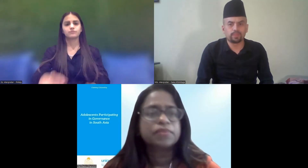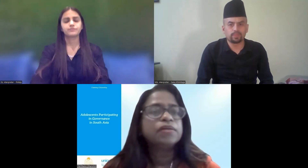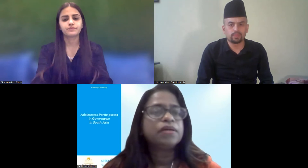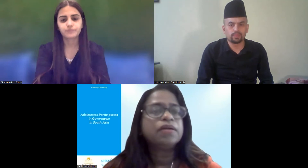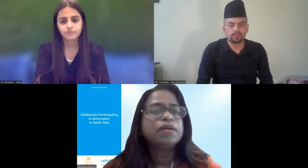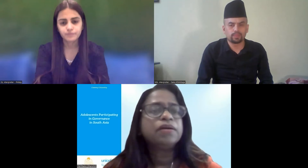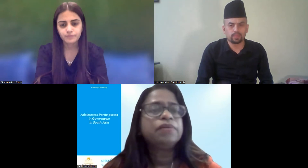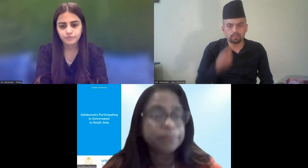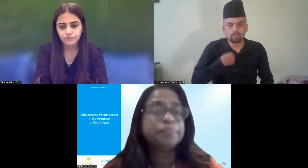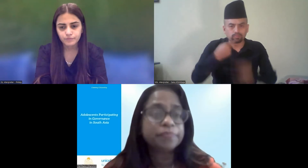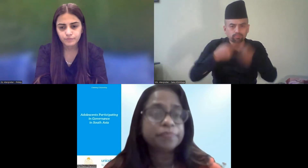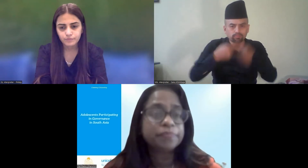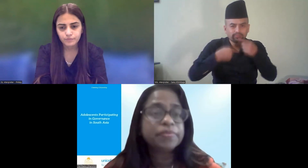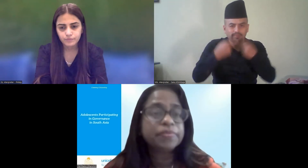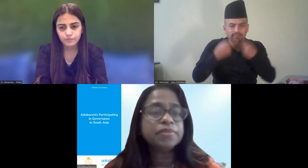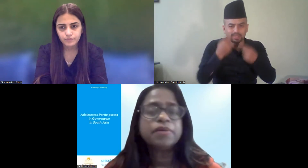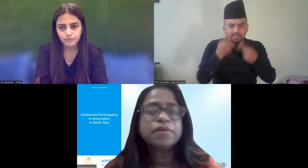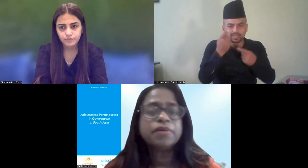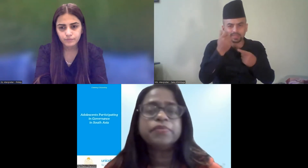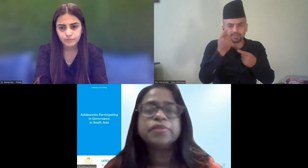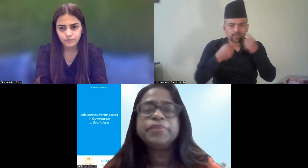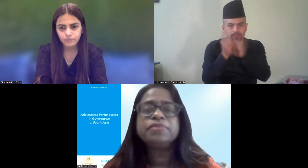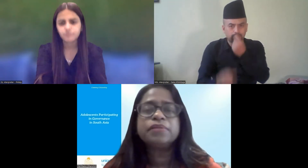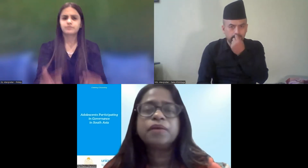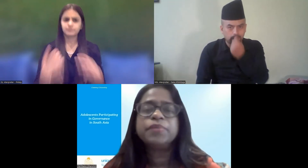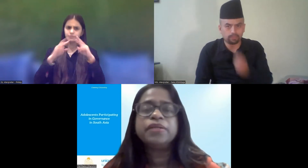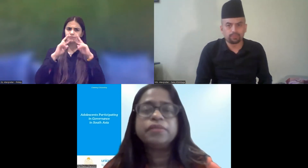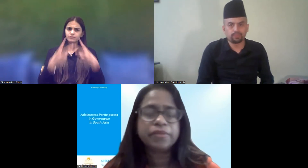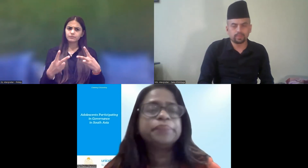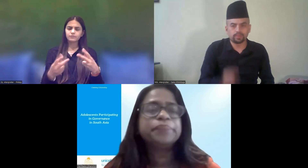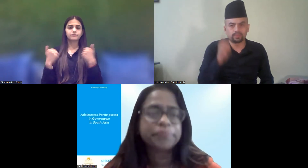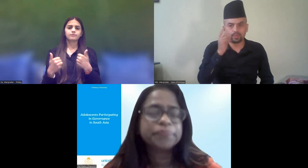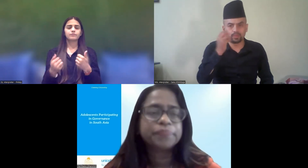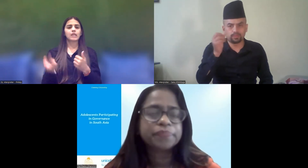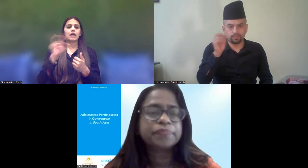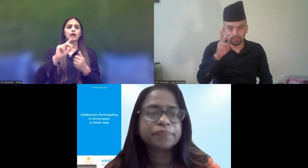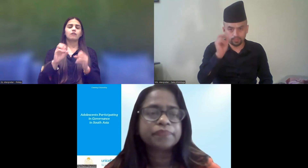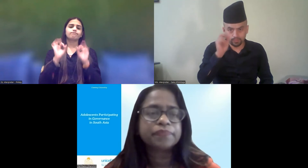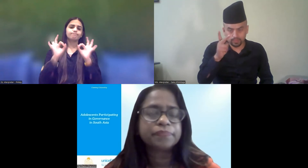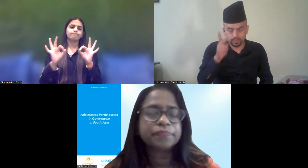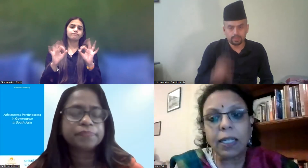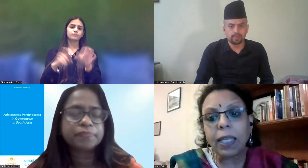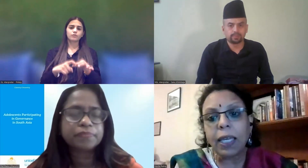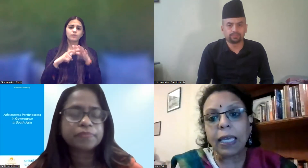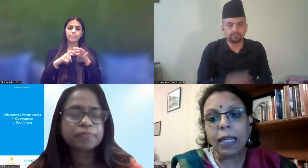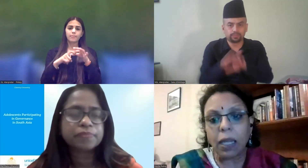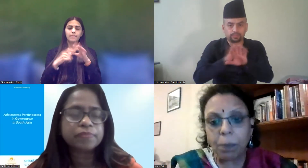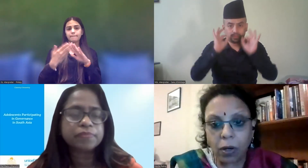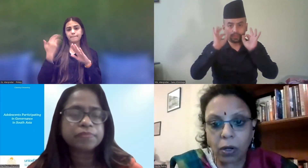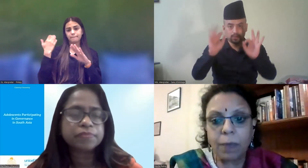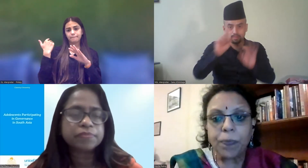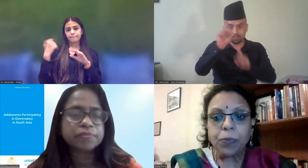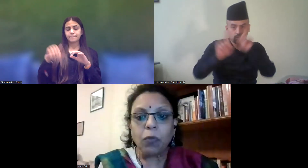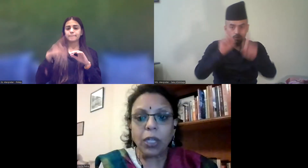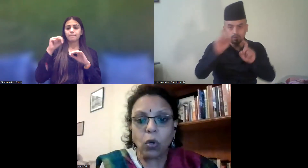May I respond? Yes, Kavita, please. Pratima, again, wonderful question. Recently in